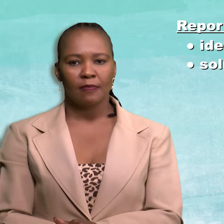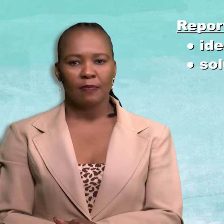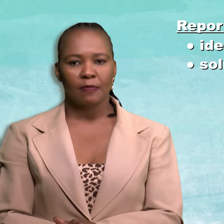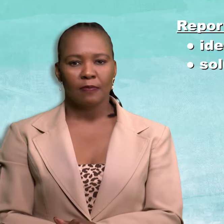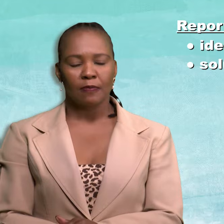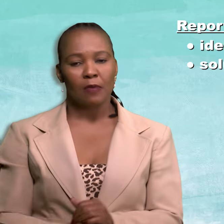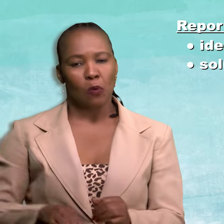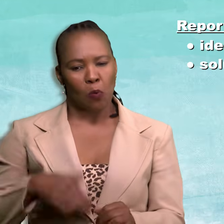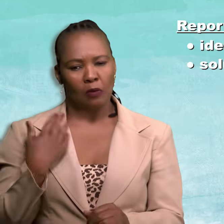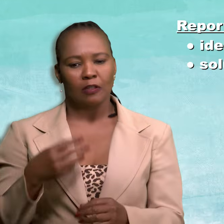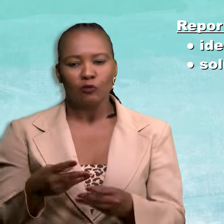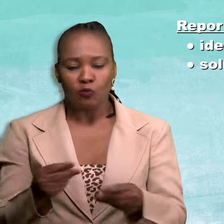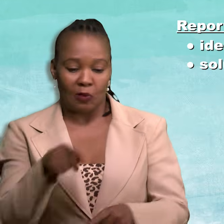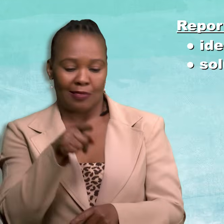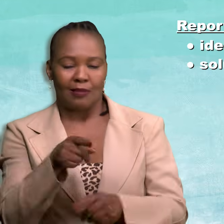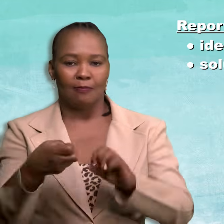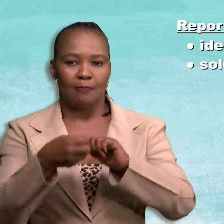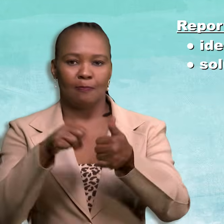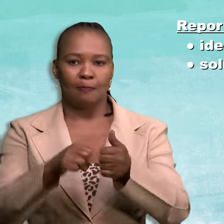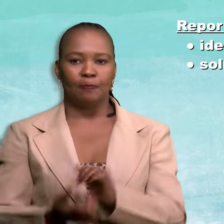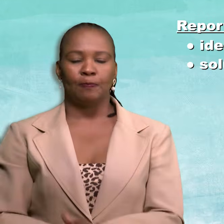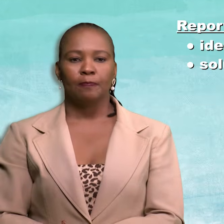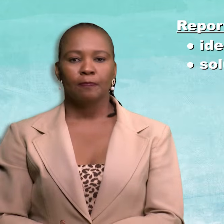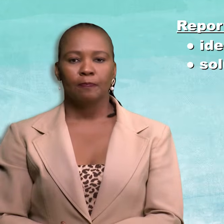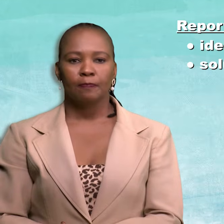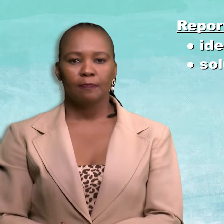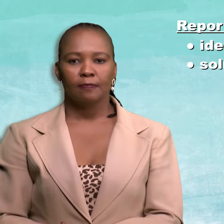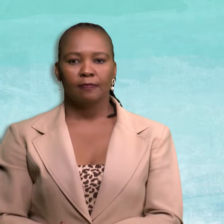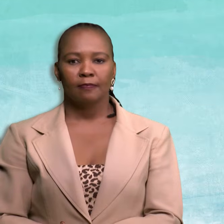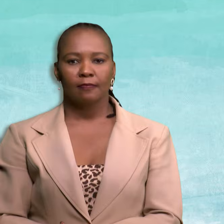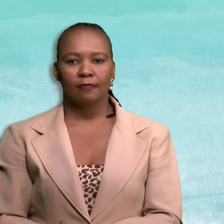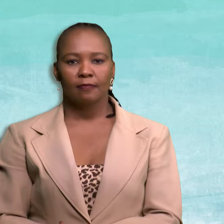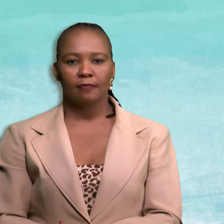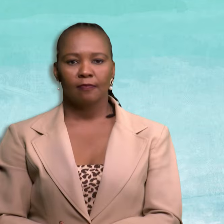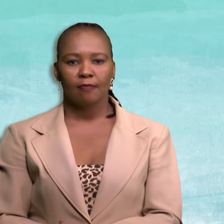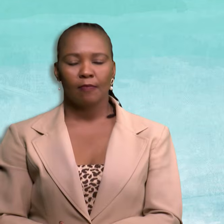and recommends possible solutions to these problems.